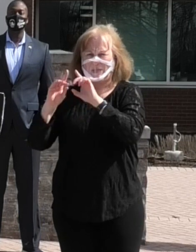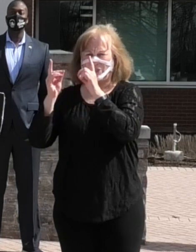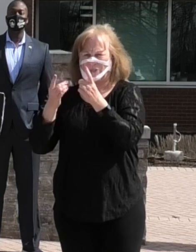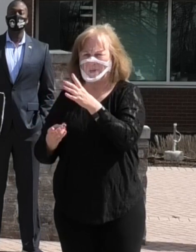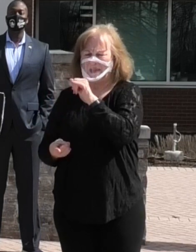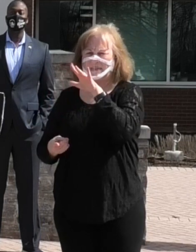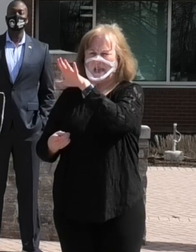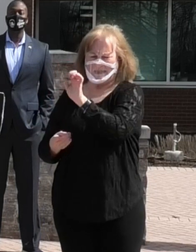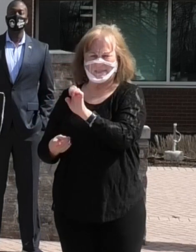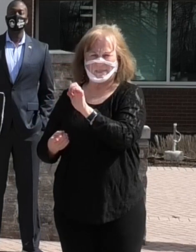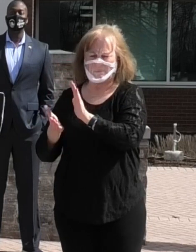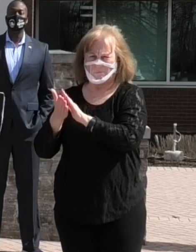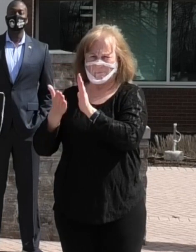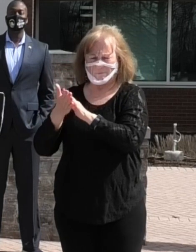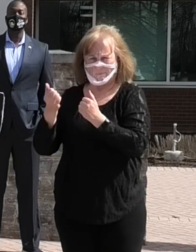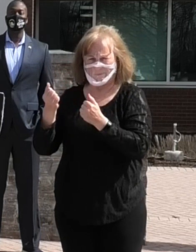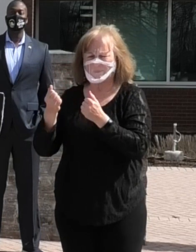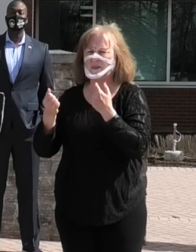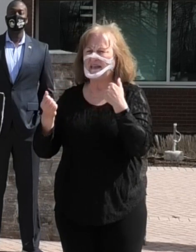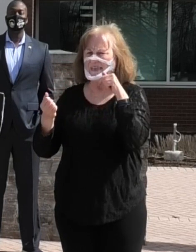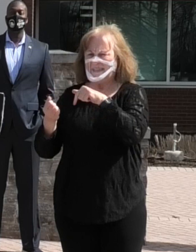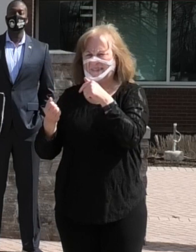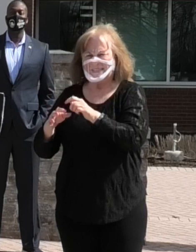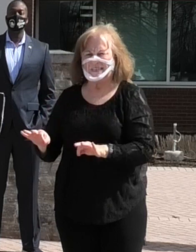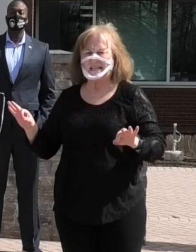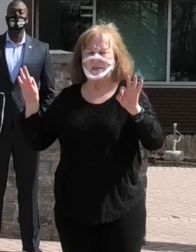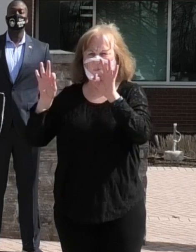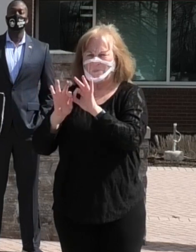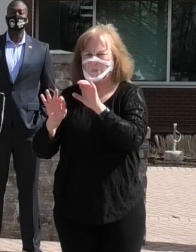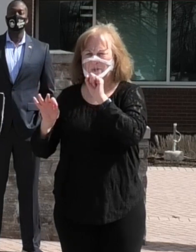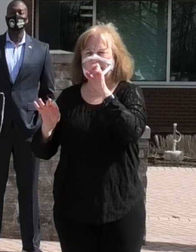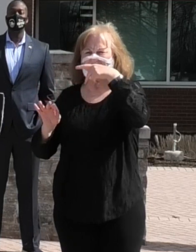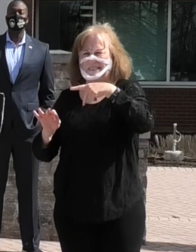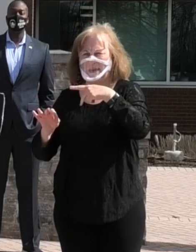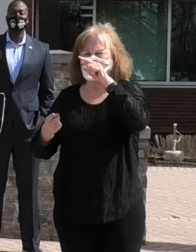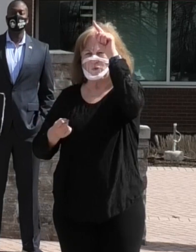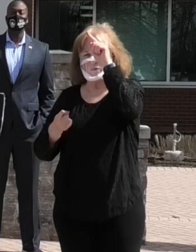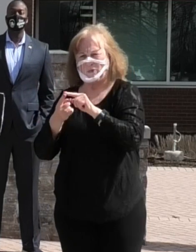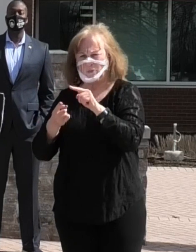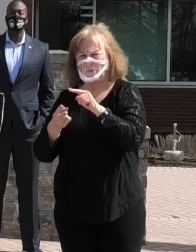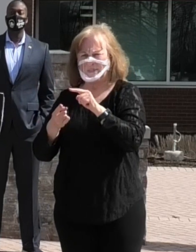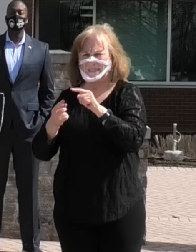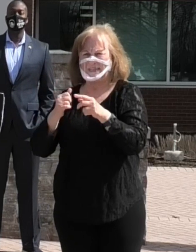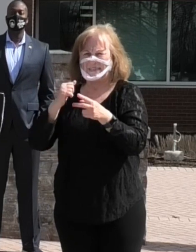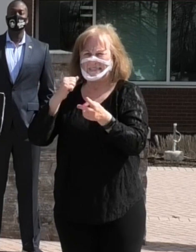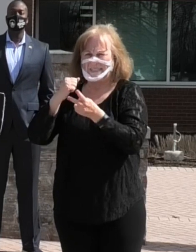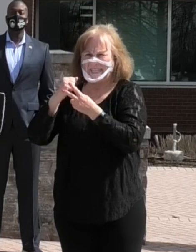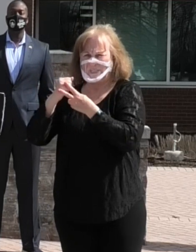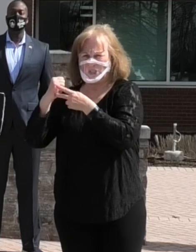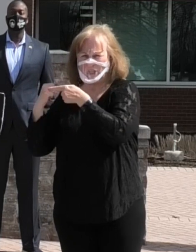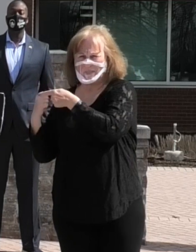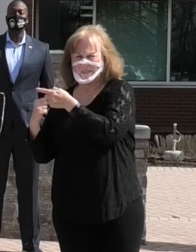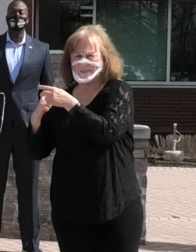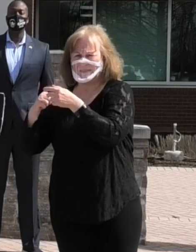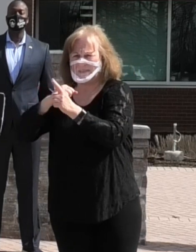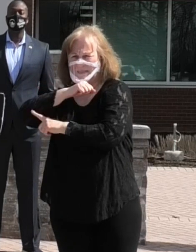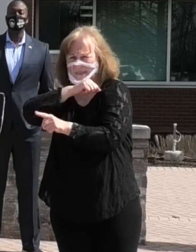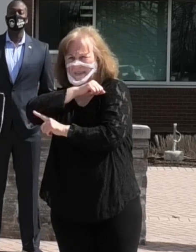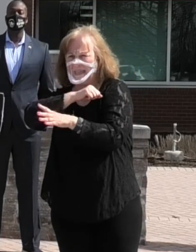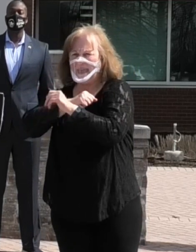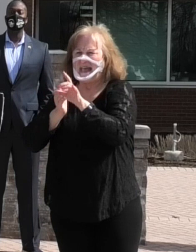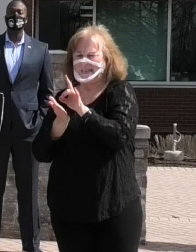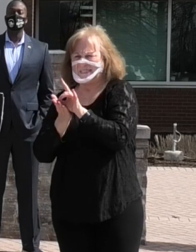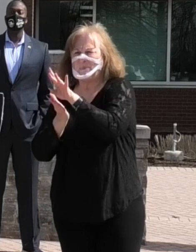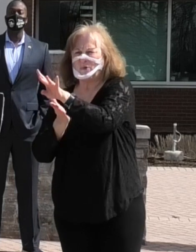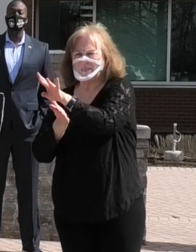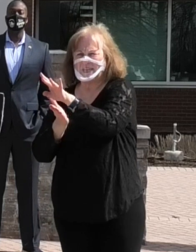and ICE. This is an important step toward reducing detention and